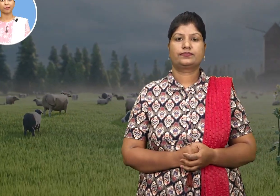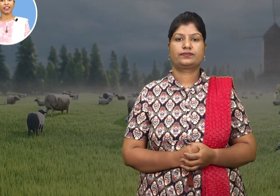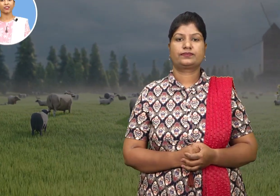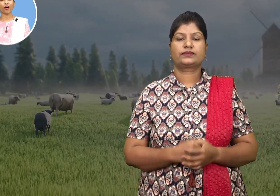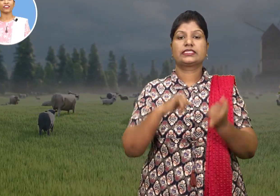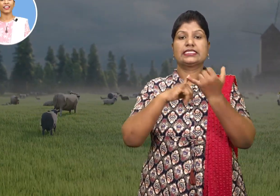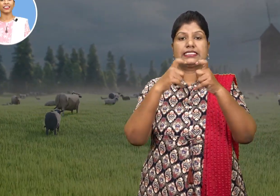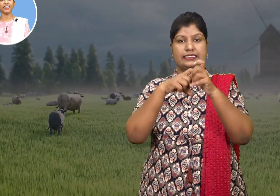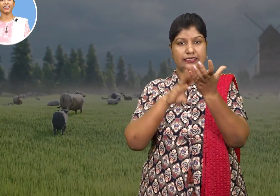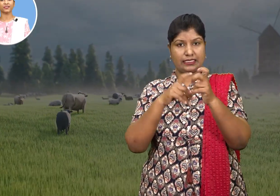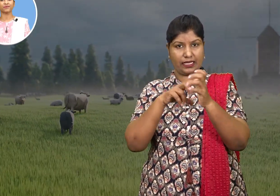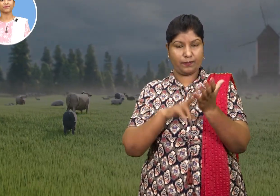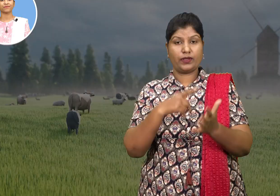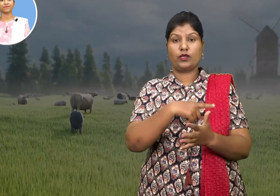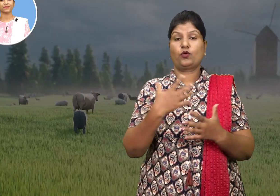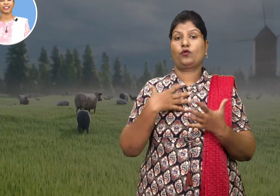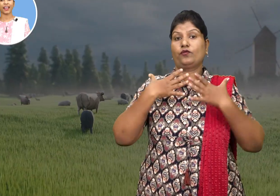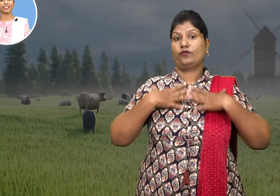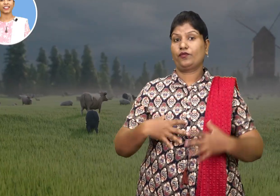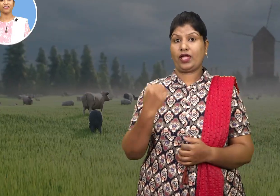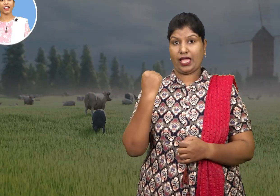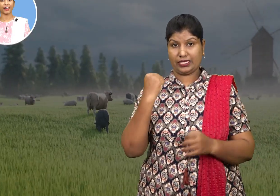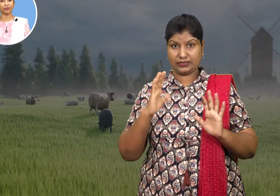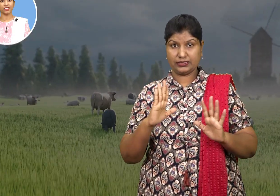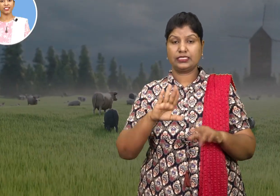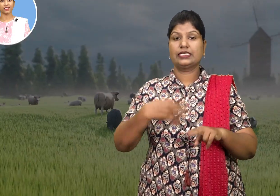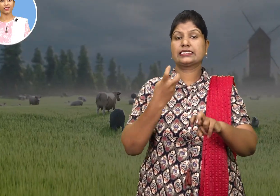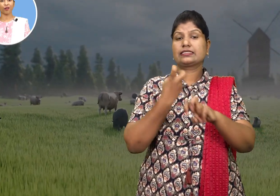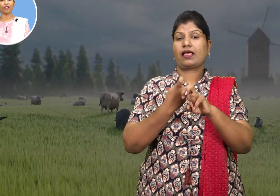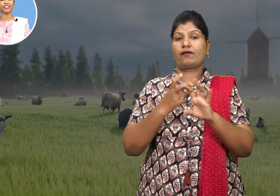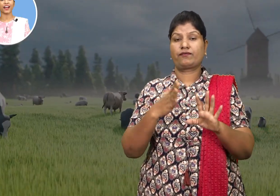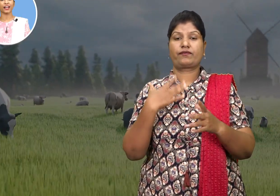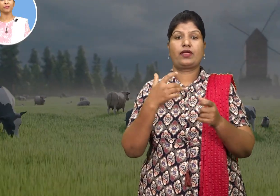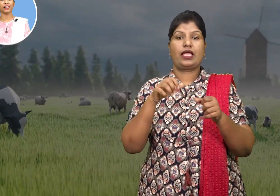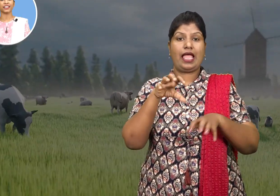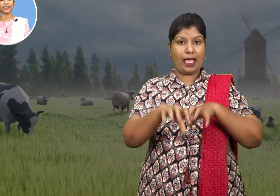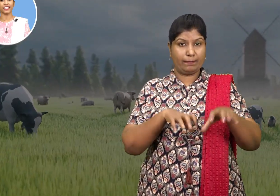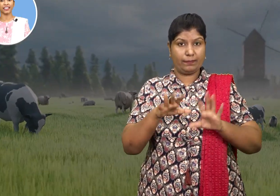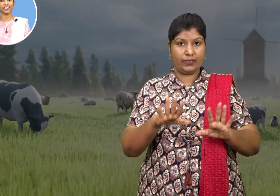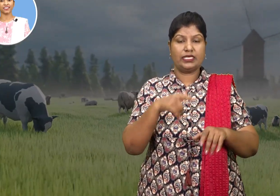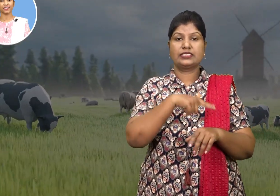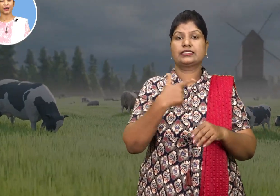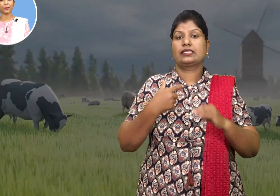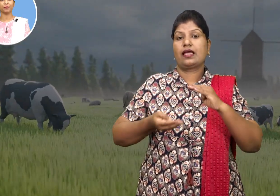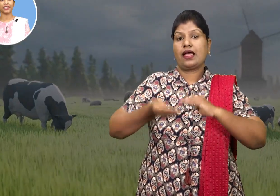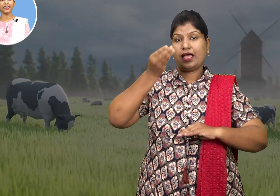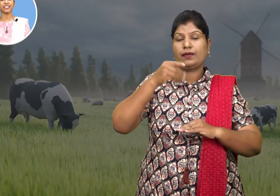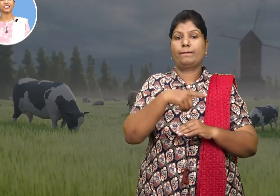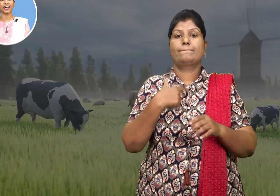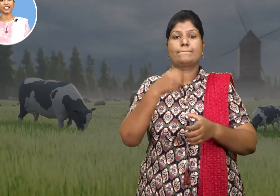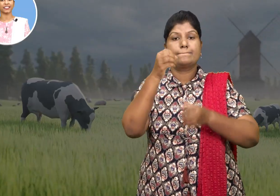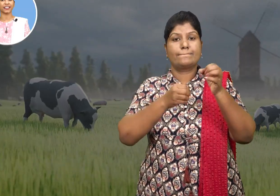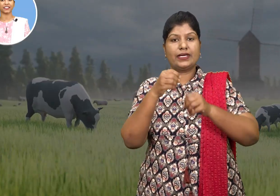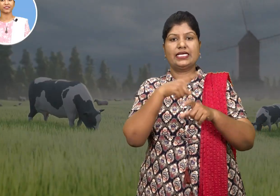The semen of healthy and tough animals of the high milk yielding breed